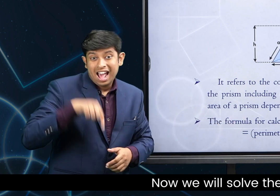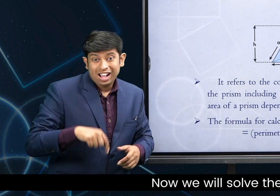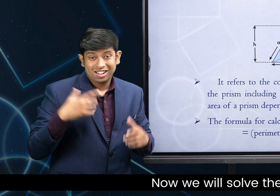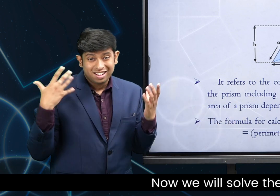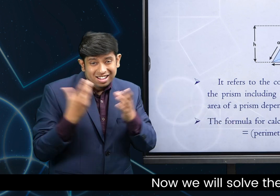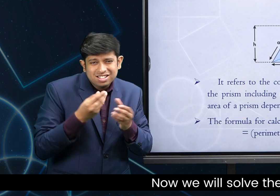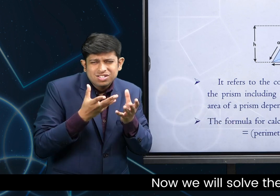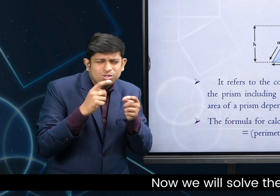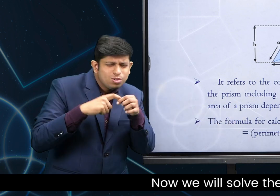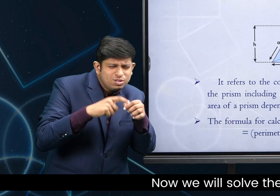Now we will solve the problem.